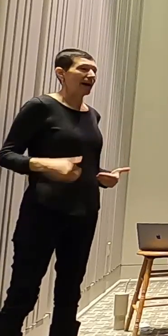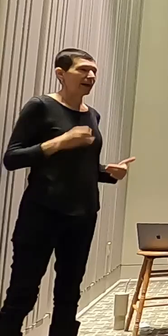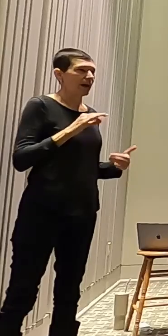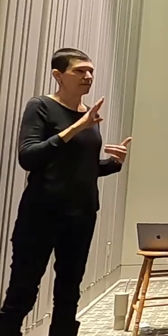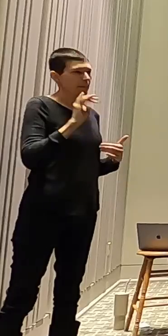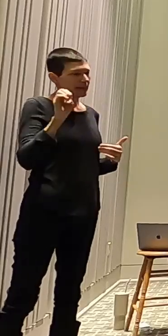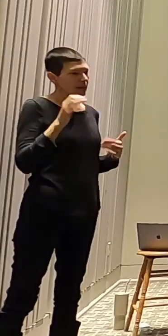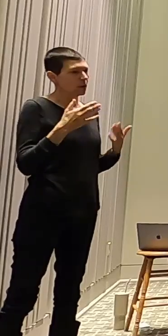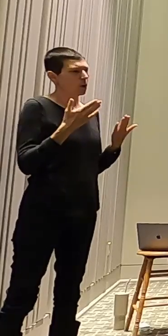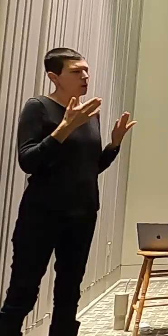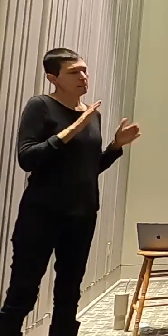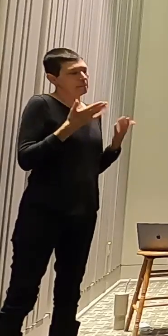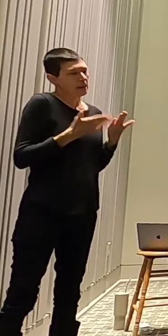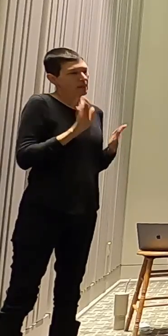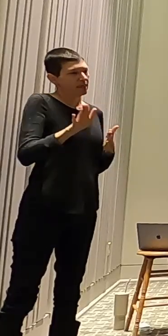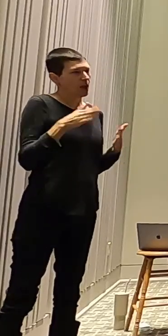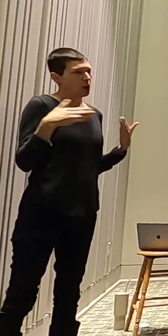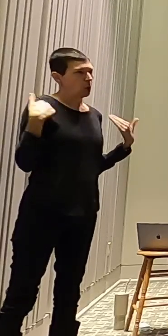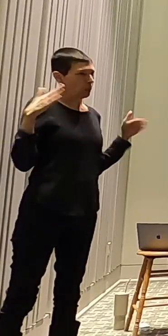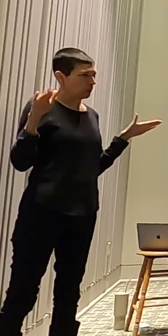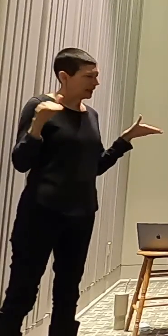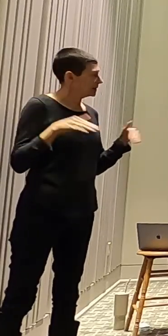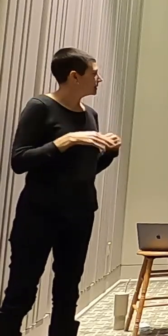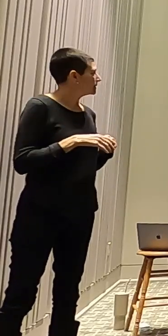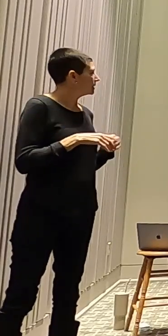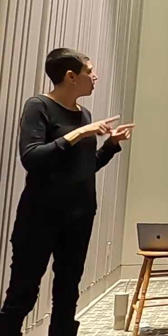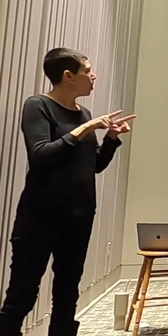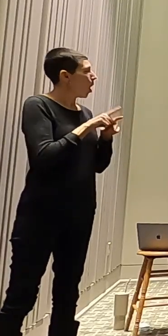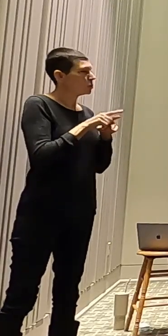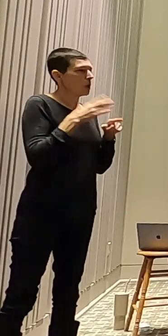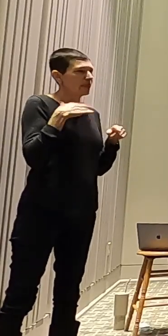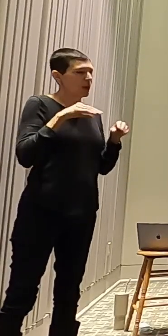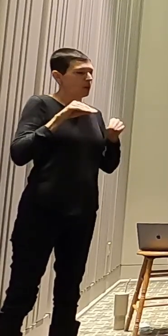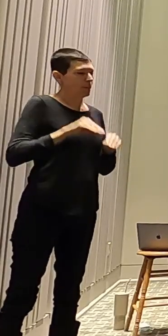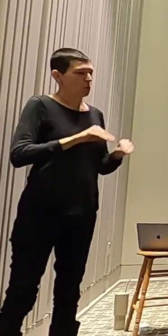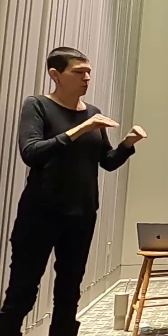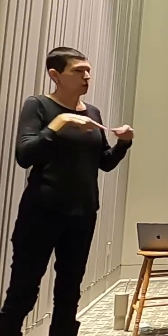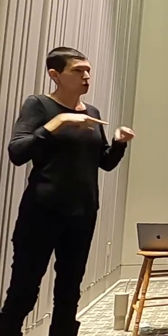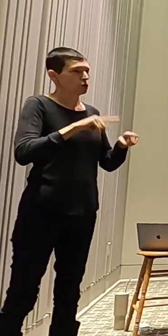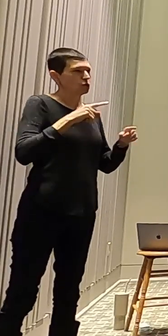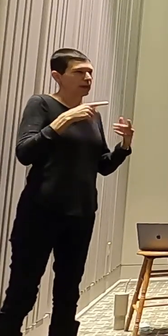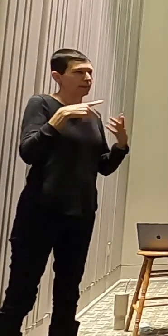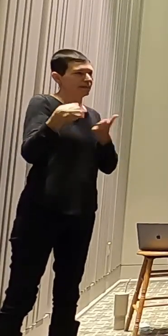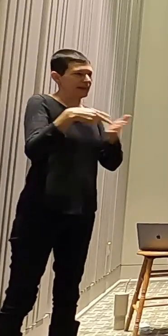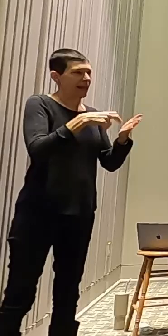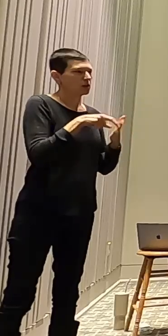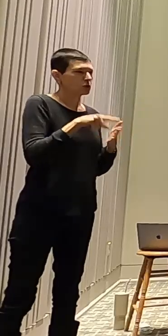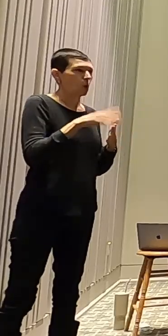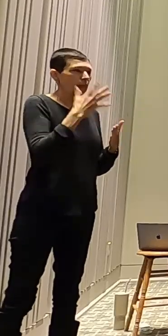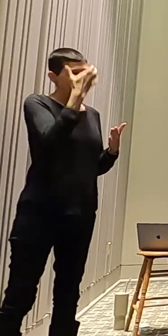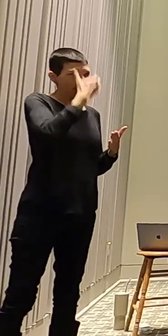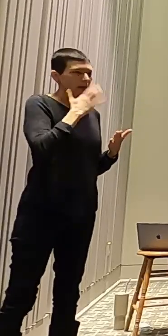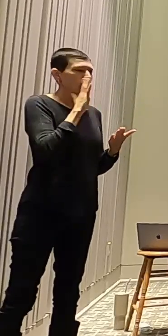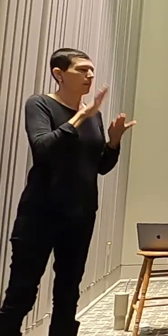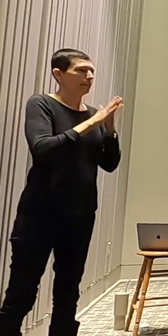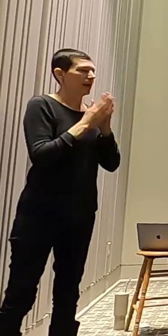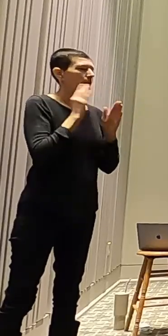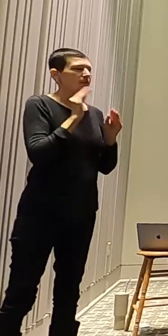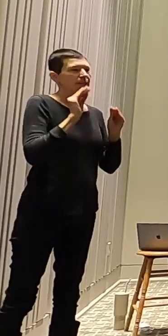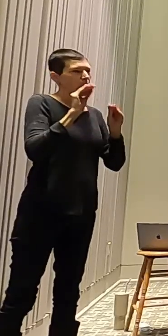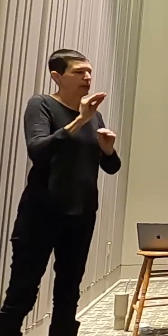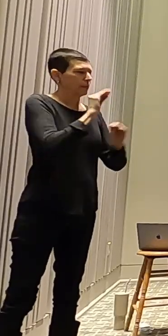or possibly their wings. And these would also move during the dance, so the mask would become very animated.